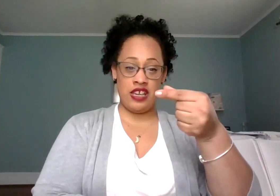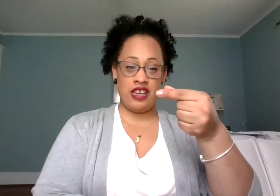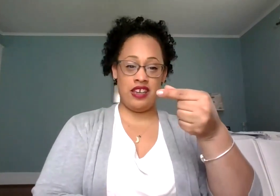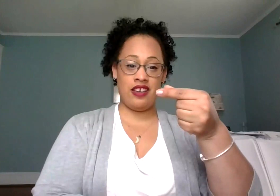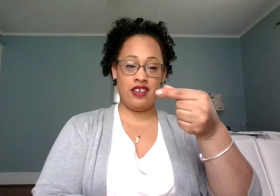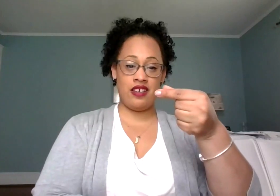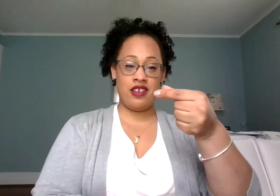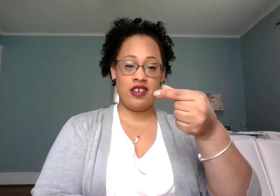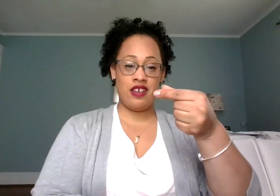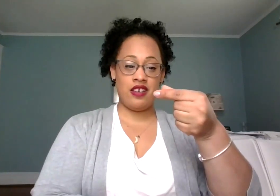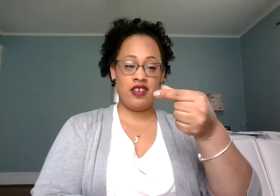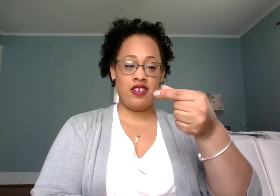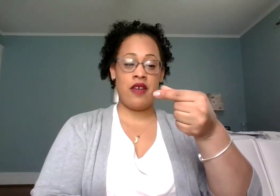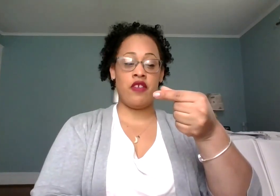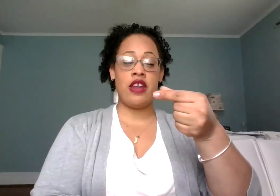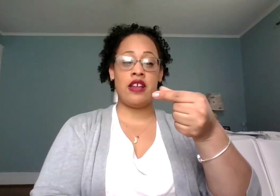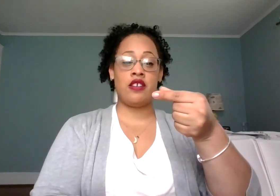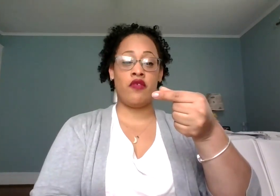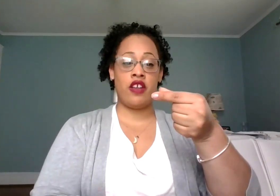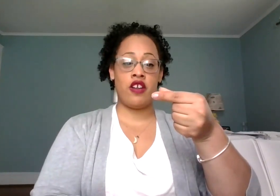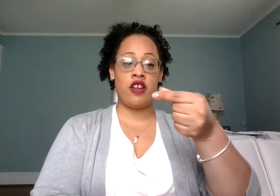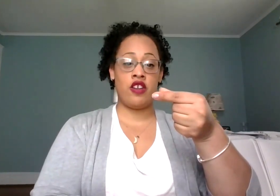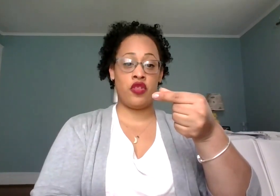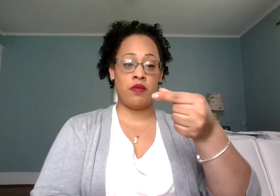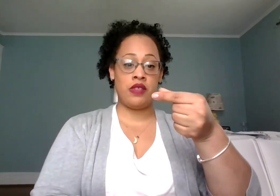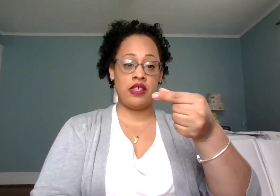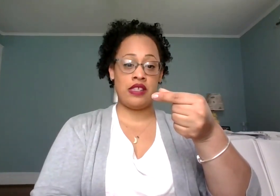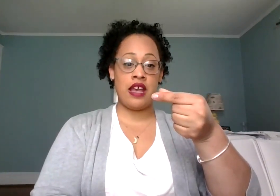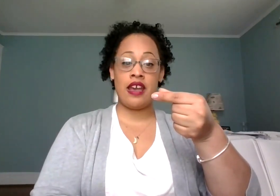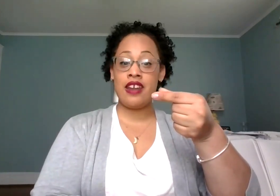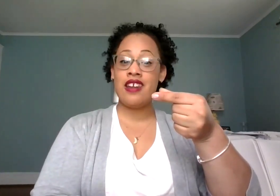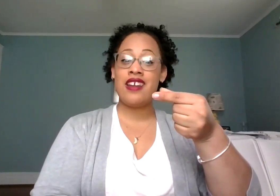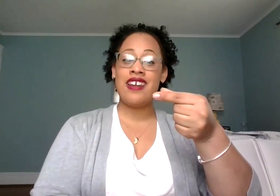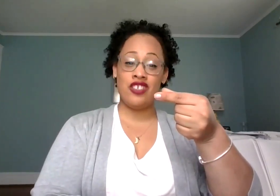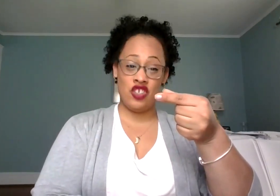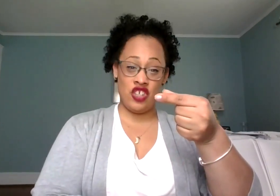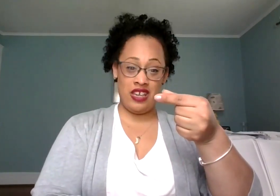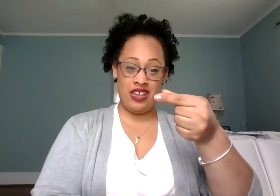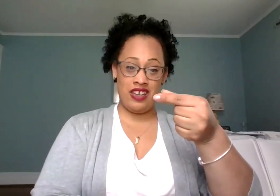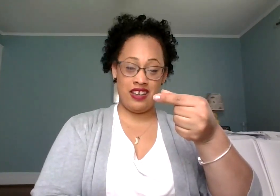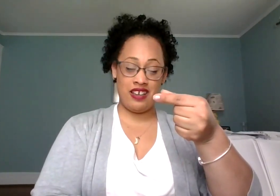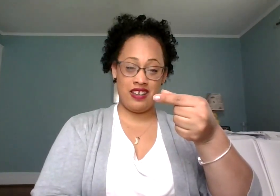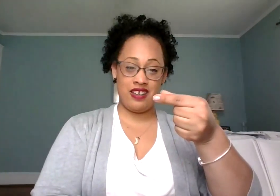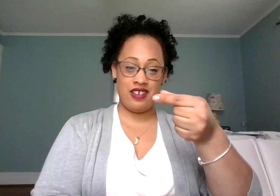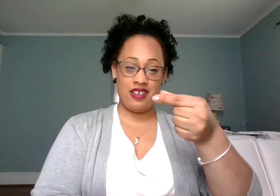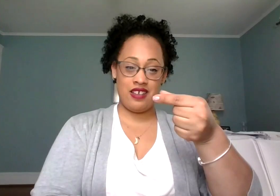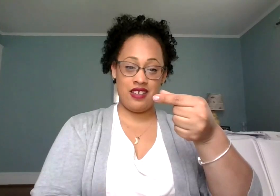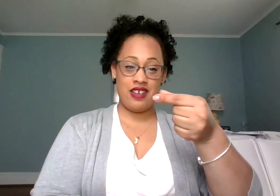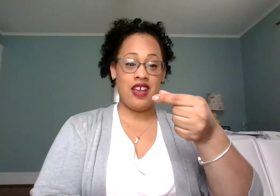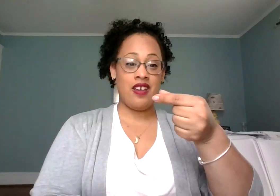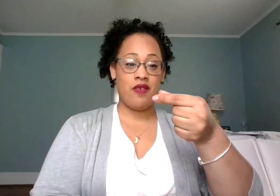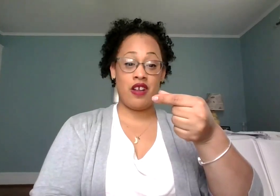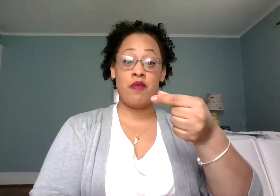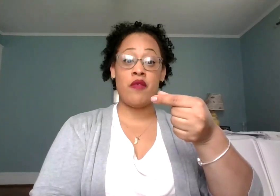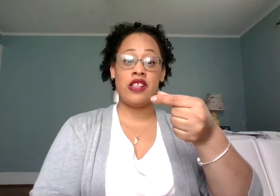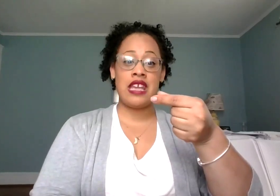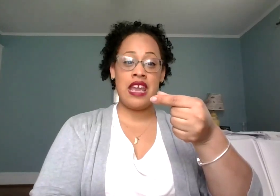G. You have your index finger and your thumb to the side. G. We're going to move on to